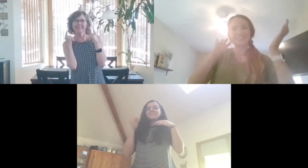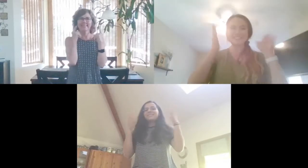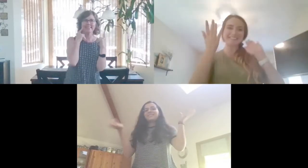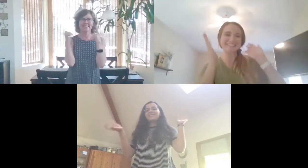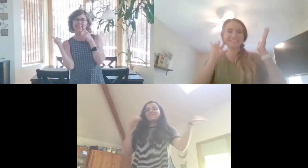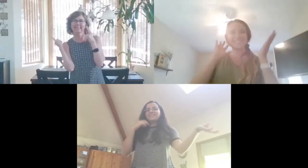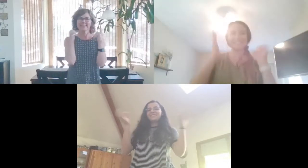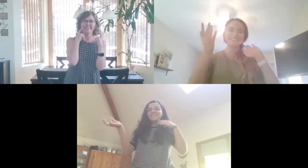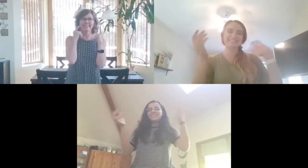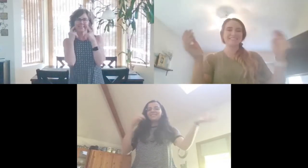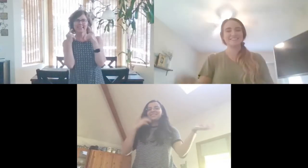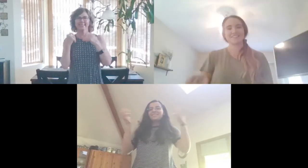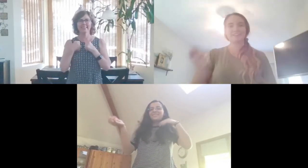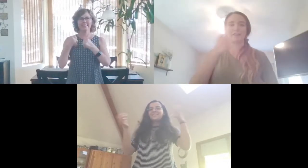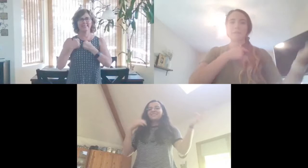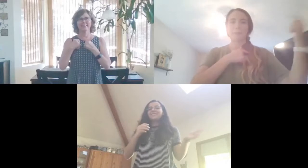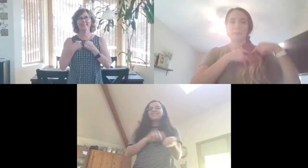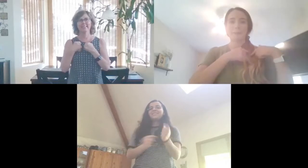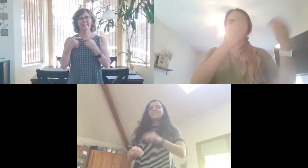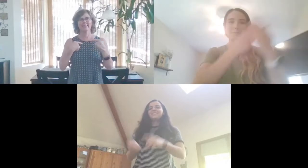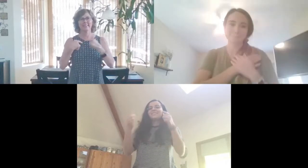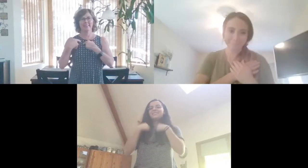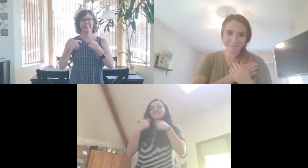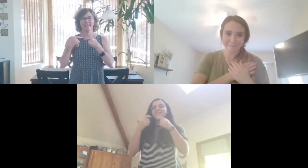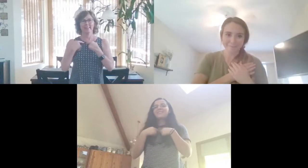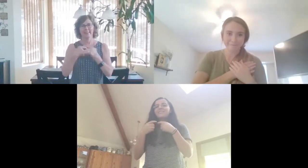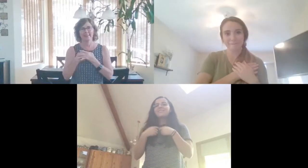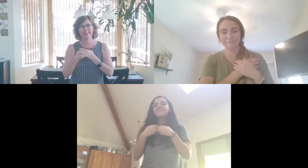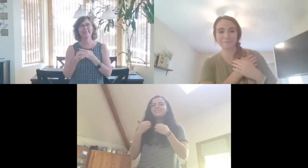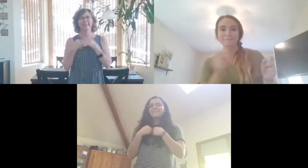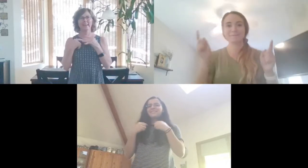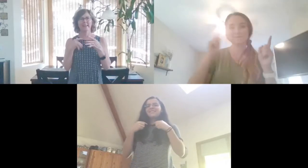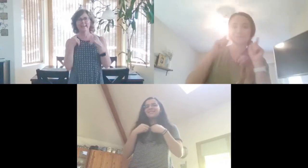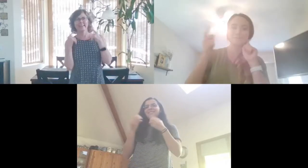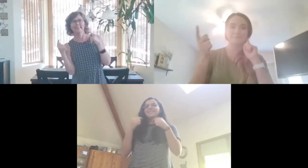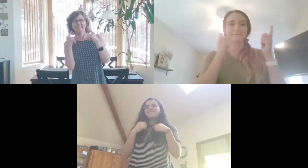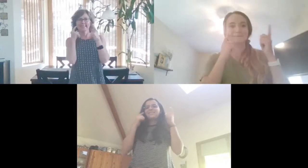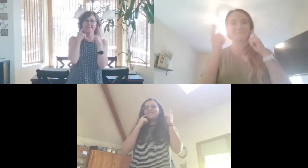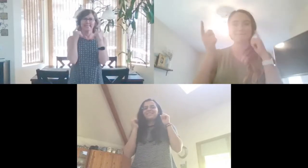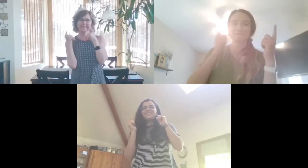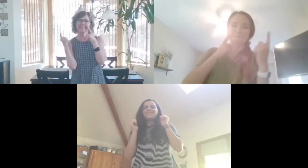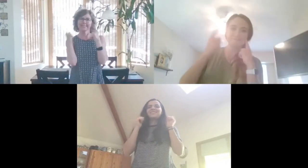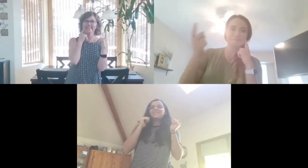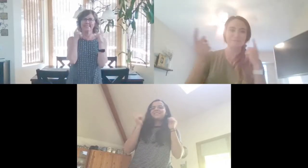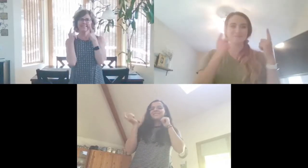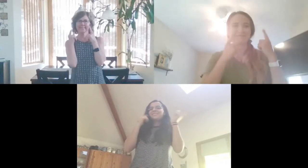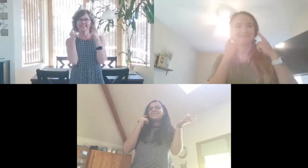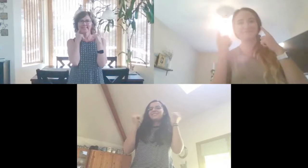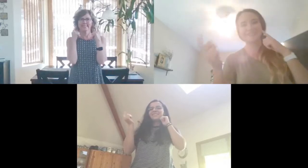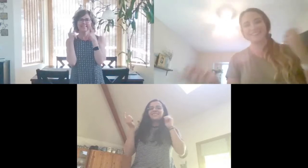happy. I've got the love of Jesus in my heart, down in my heart. And I'm so happy, so very happy. I've got the